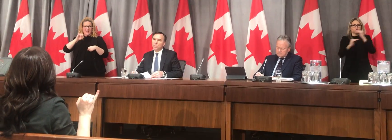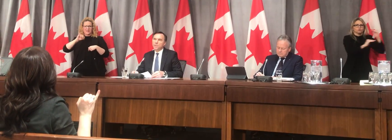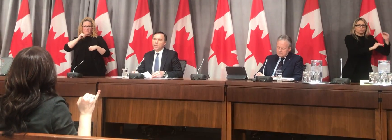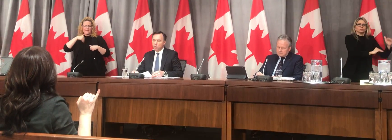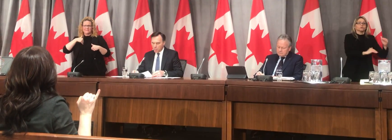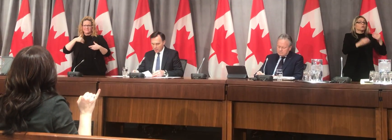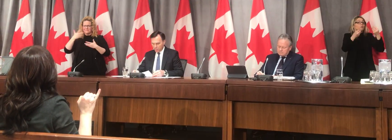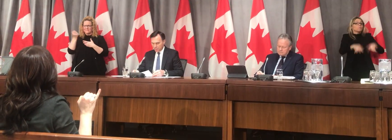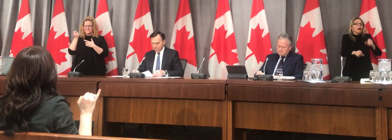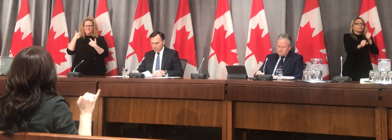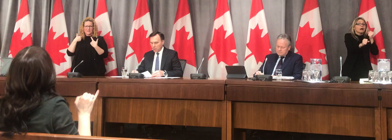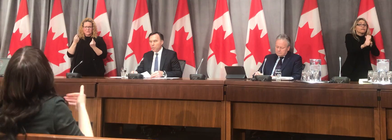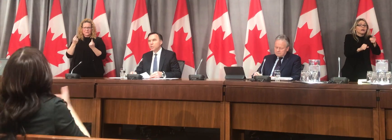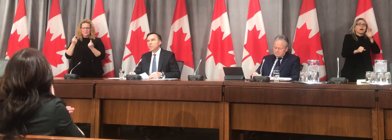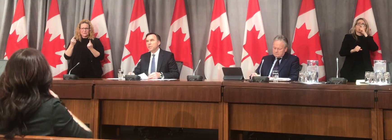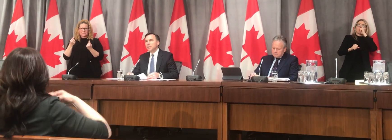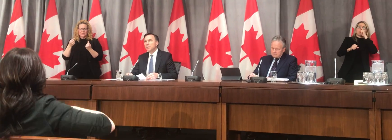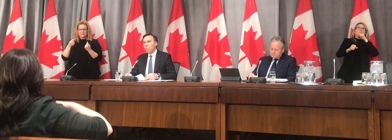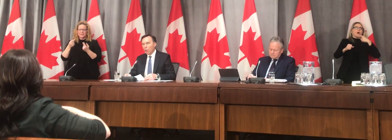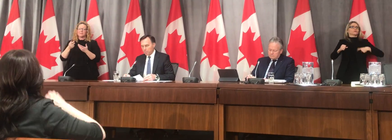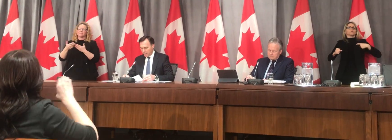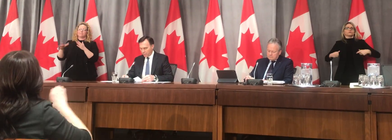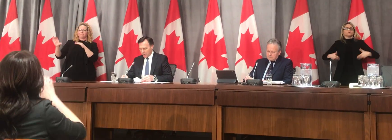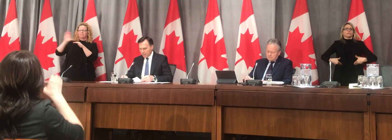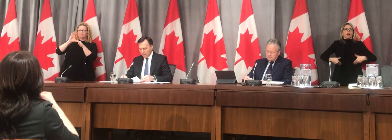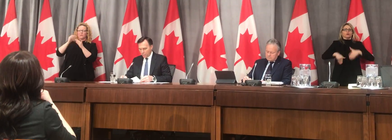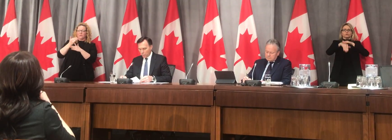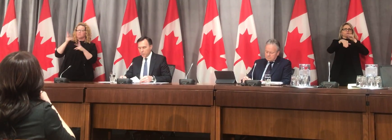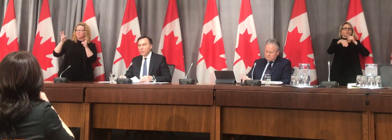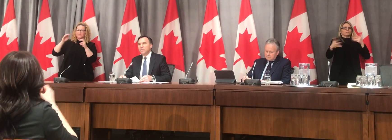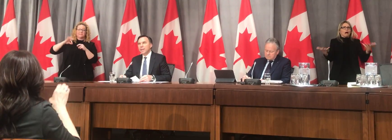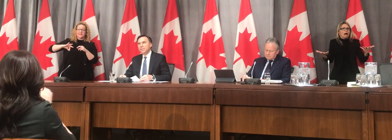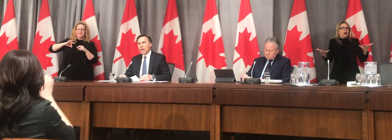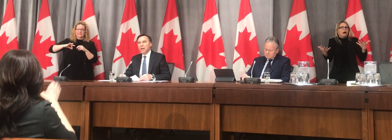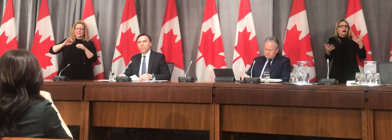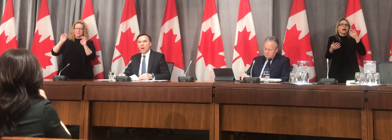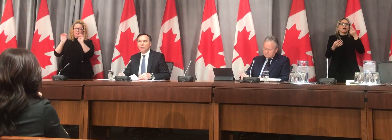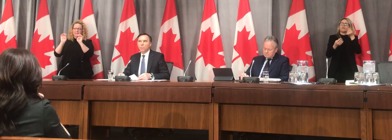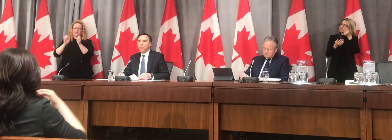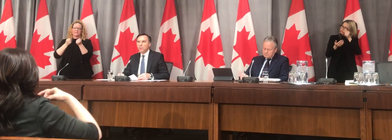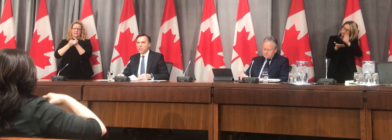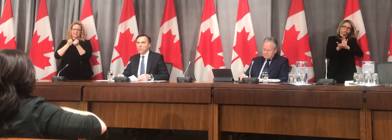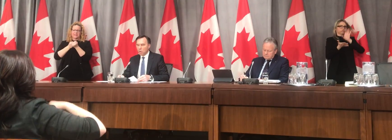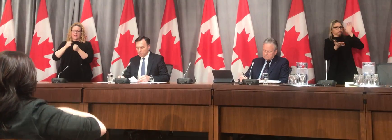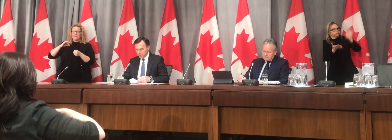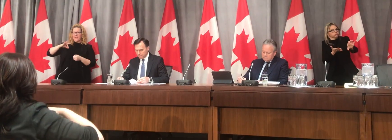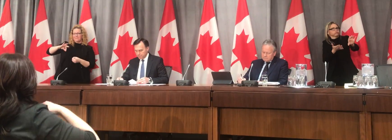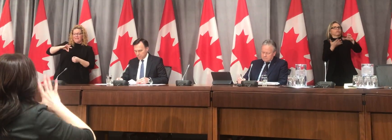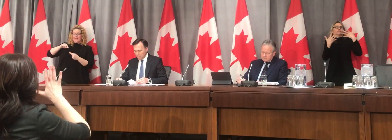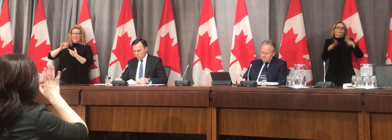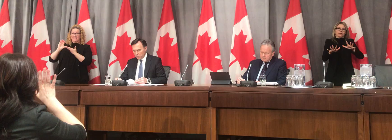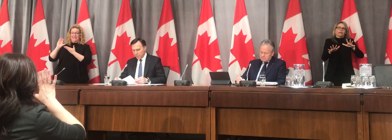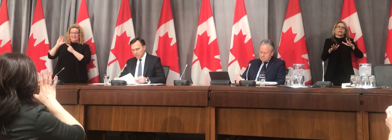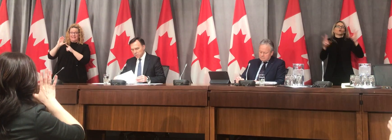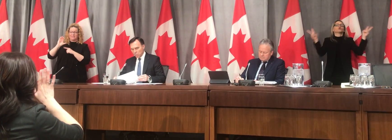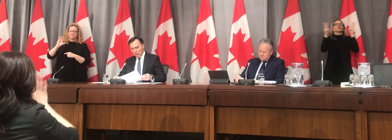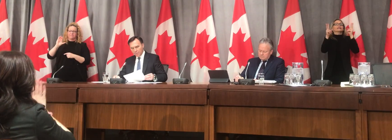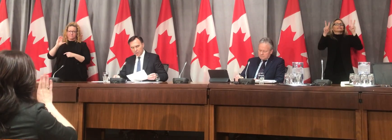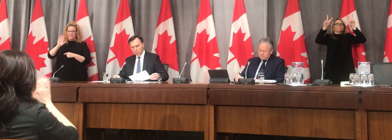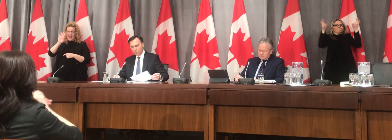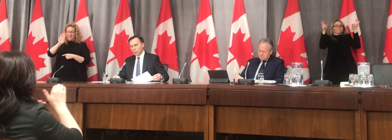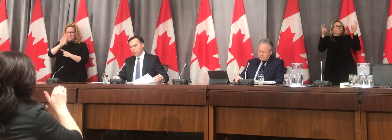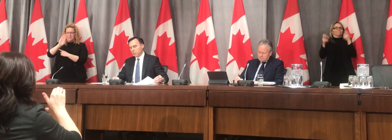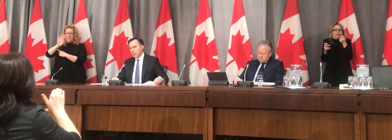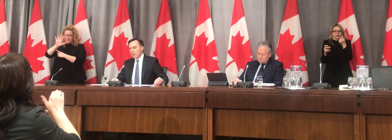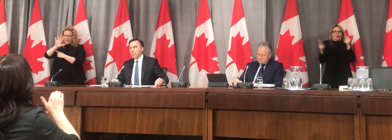be introducing a new benefit, the emergency support benefit, for which we've set aside $5 billion. More details will